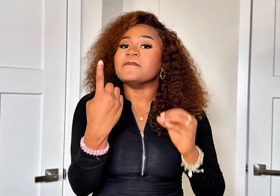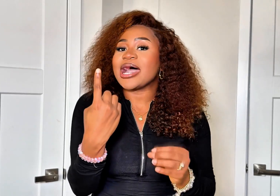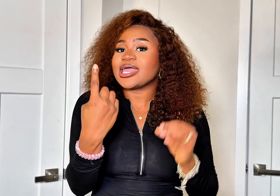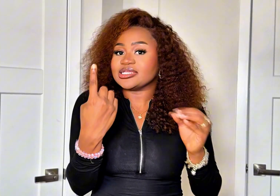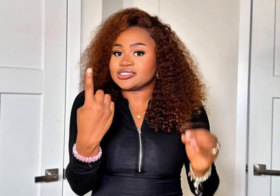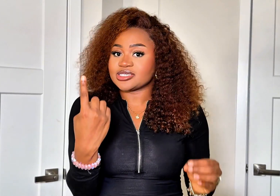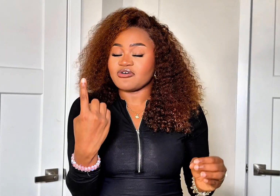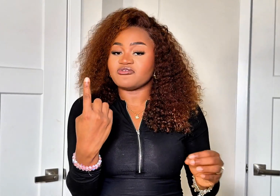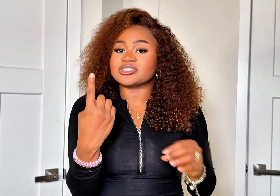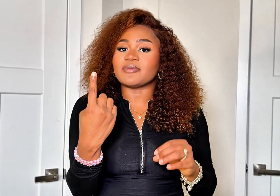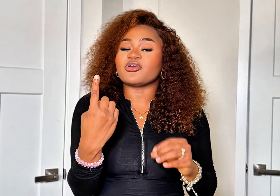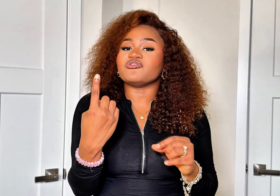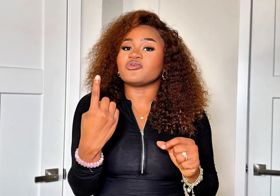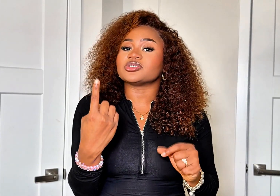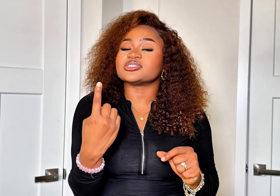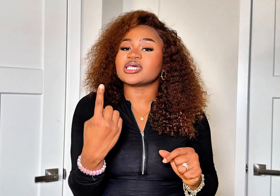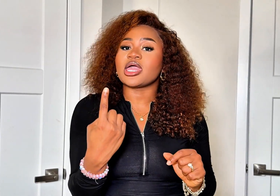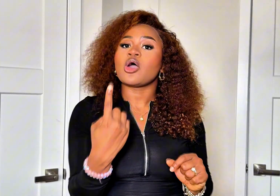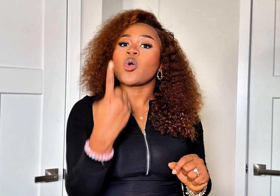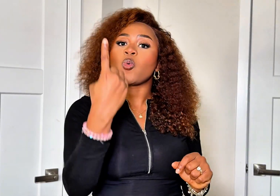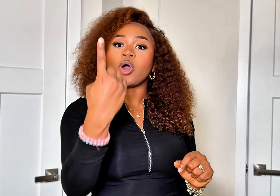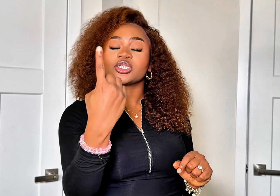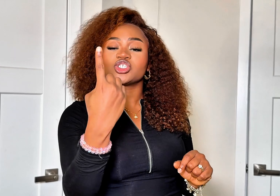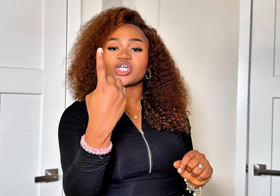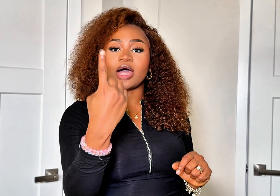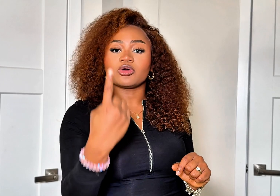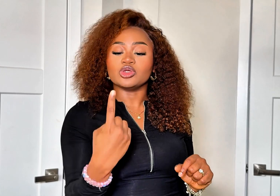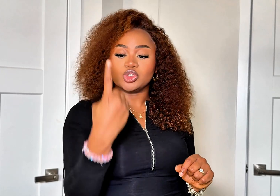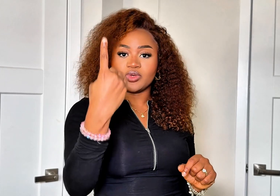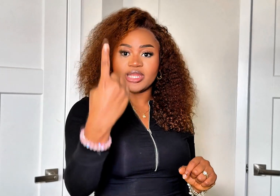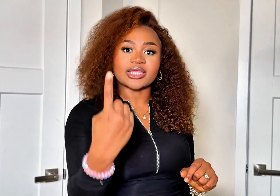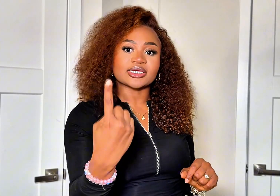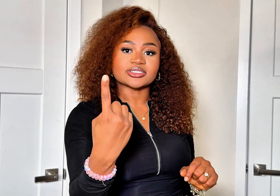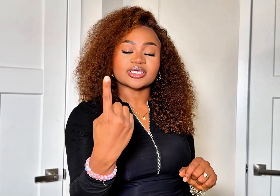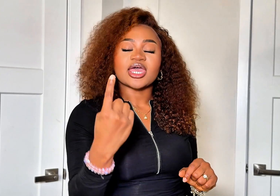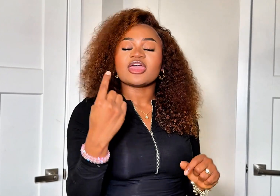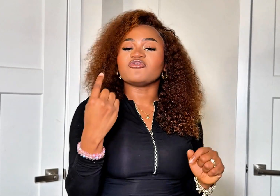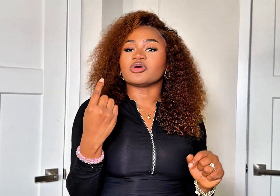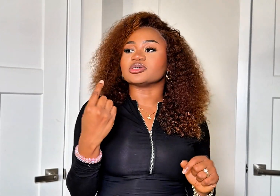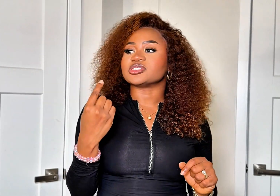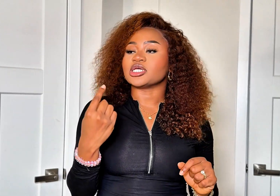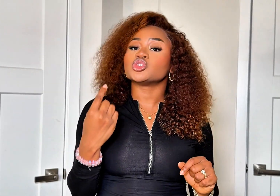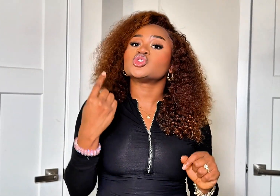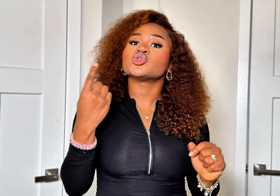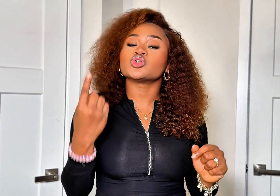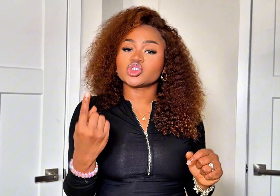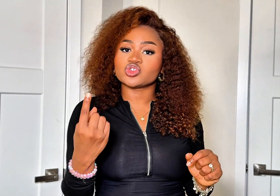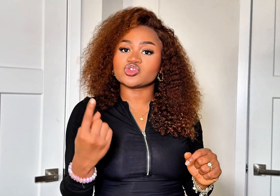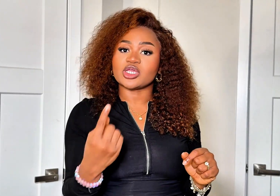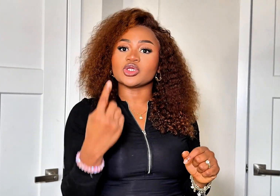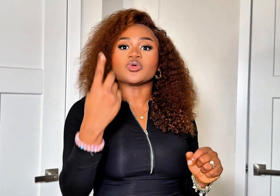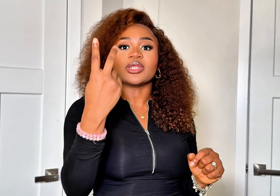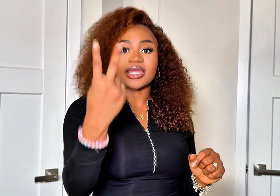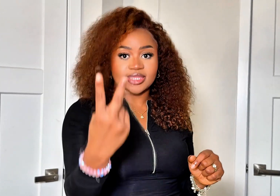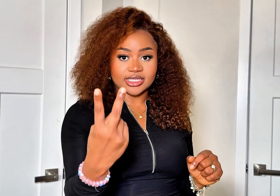by itself. For example, if you want to say 1 child, you do it like this. If you want to say 2 children, you do it like this.